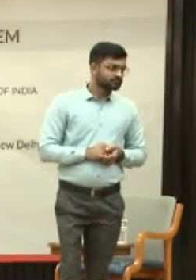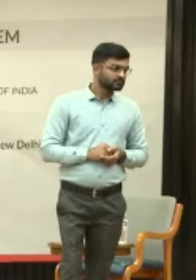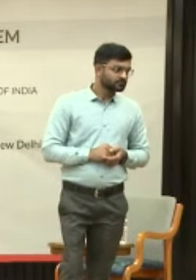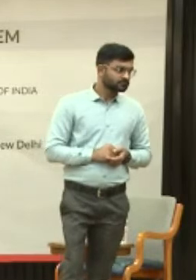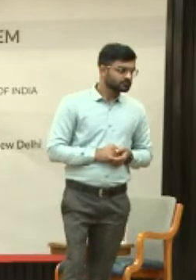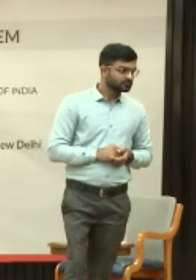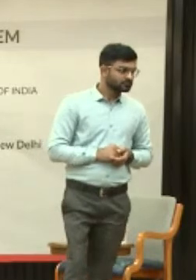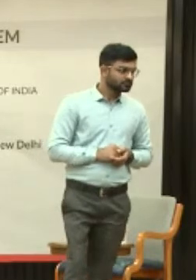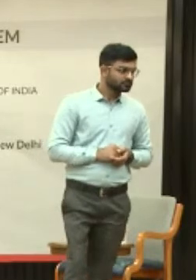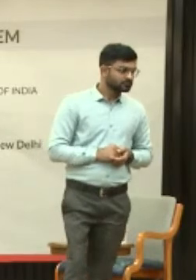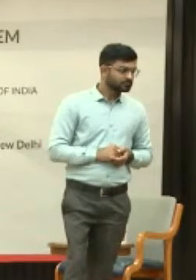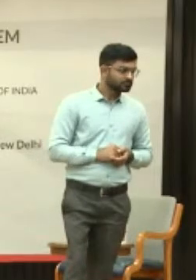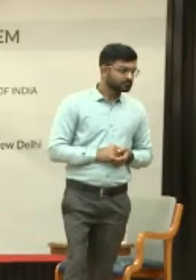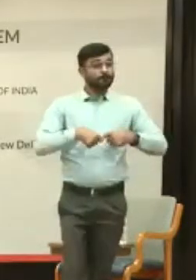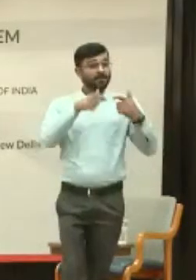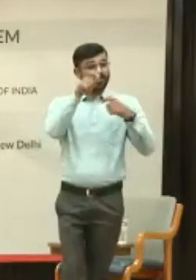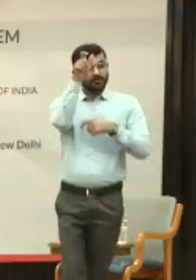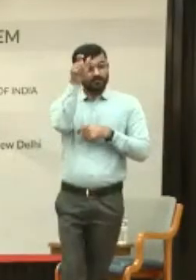A rich person